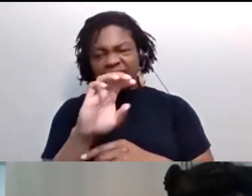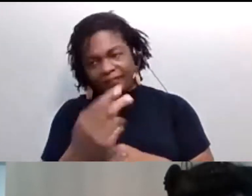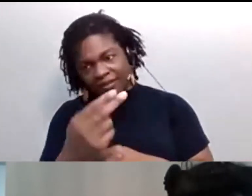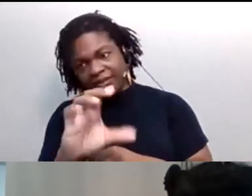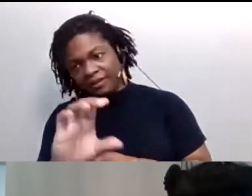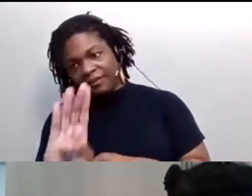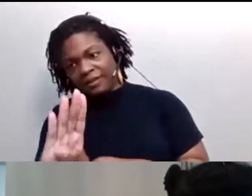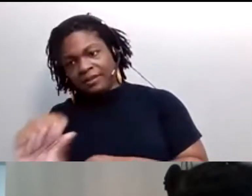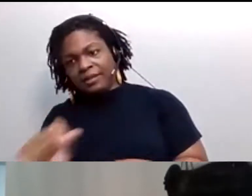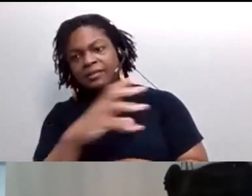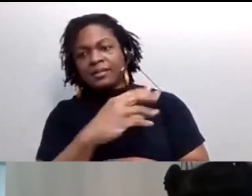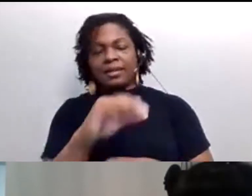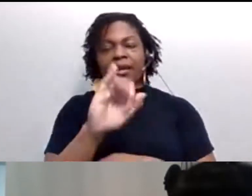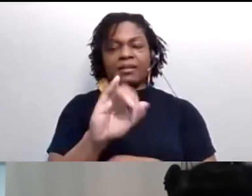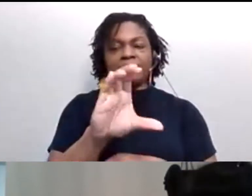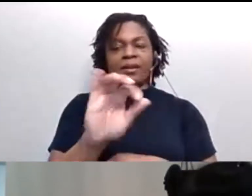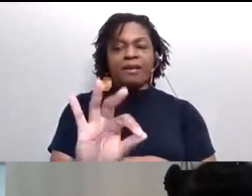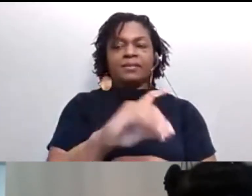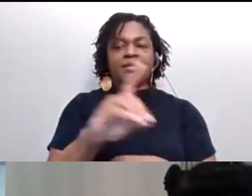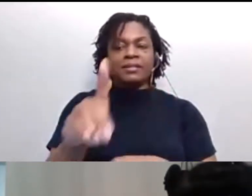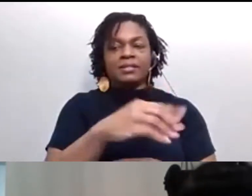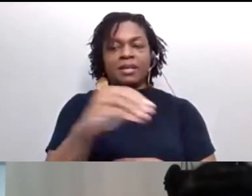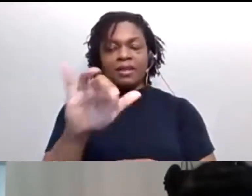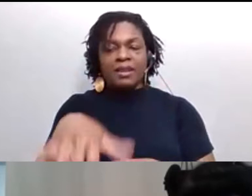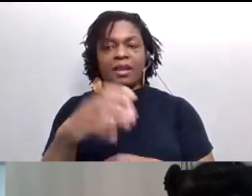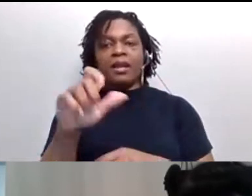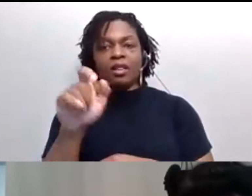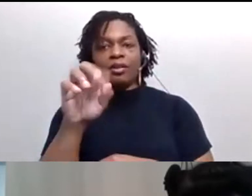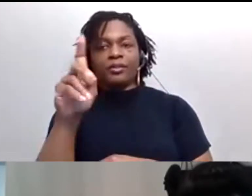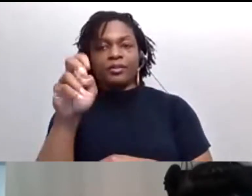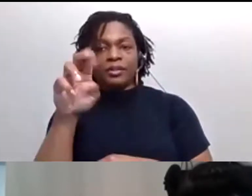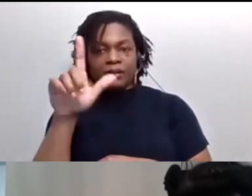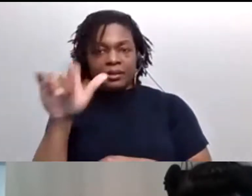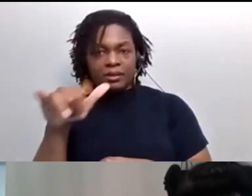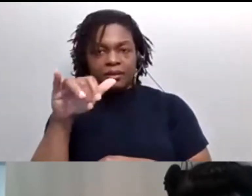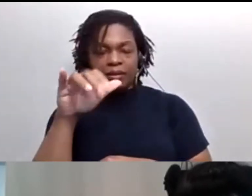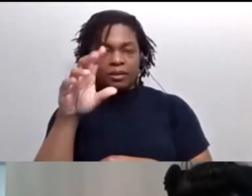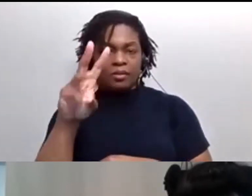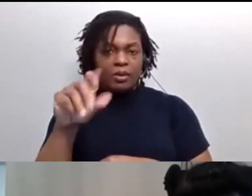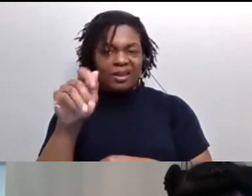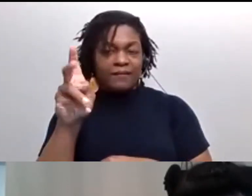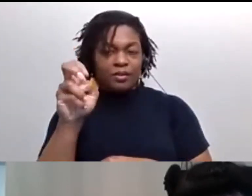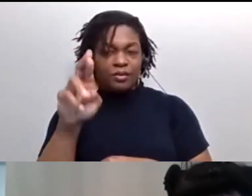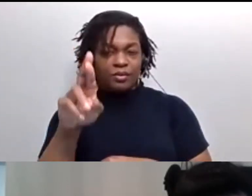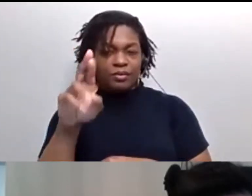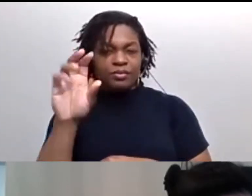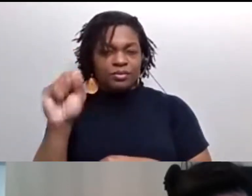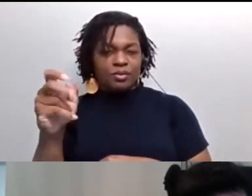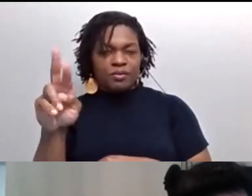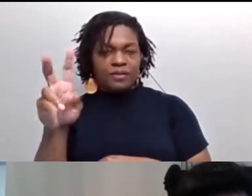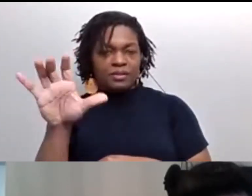and ICF-DDs, and the elderly, it's waiver services.